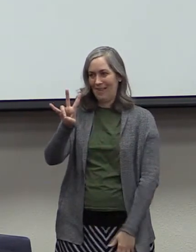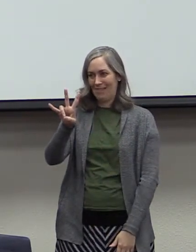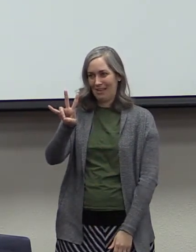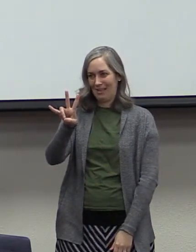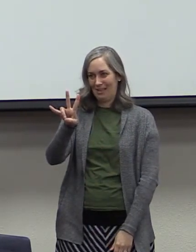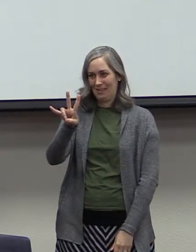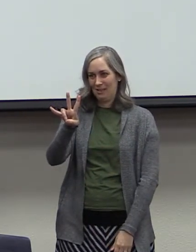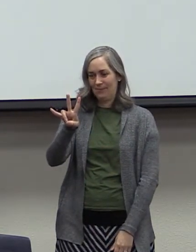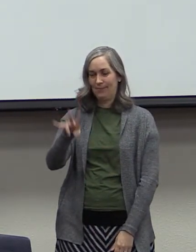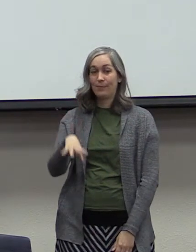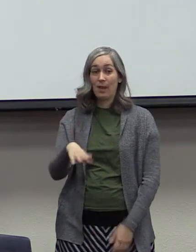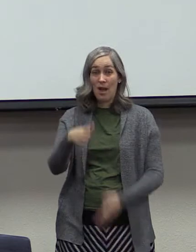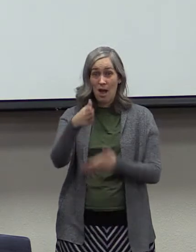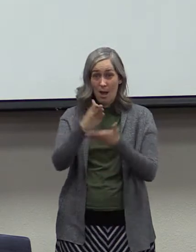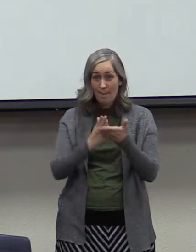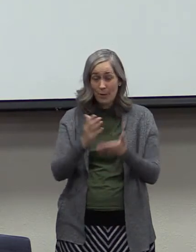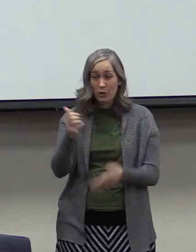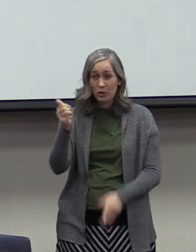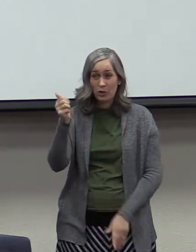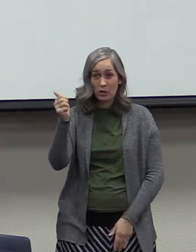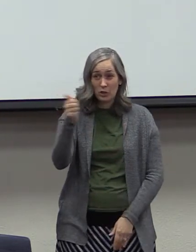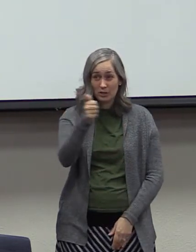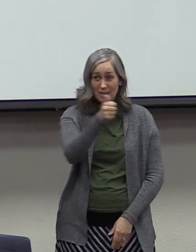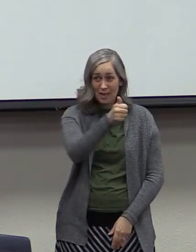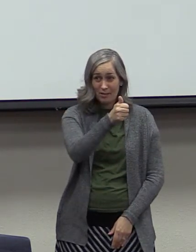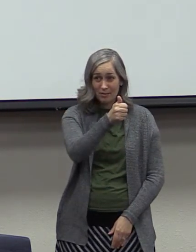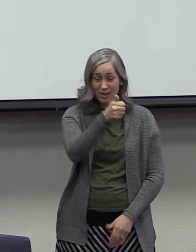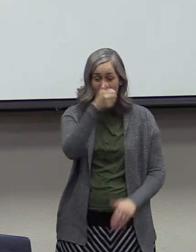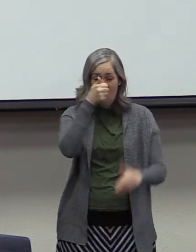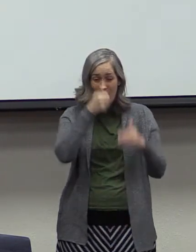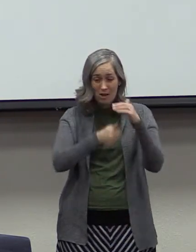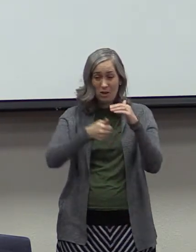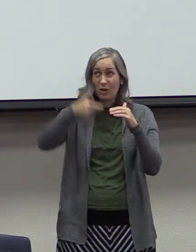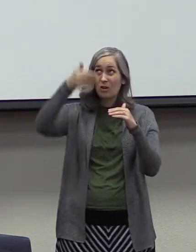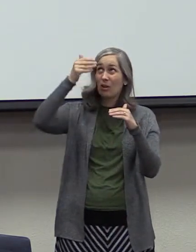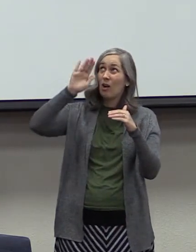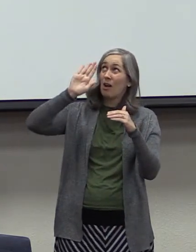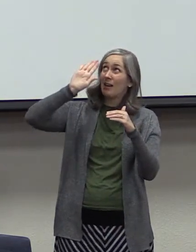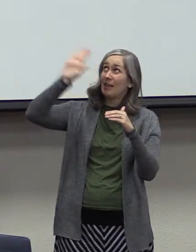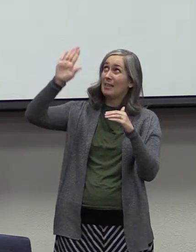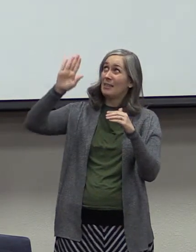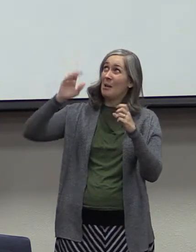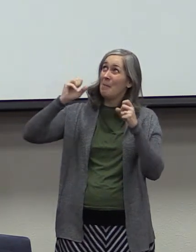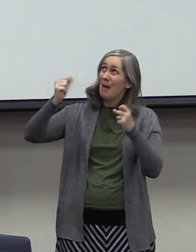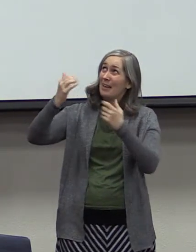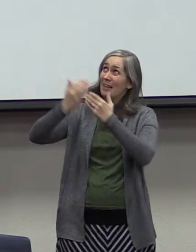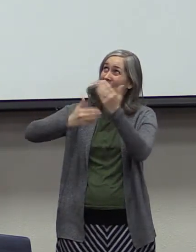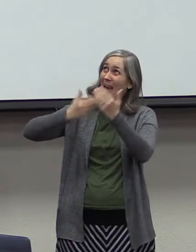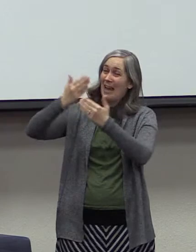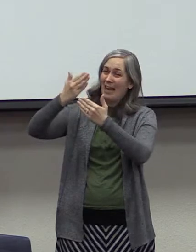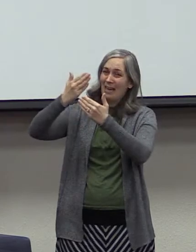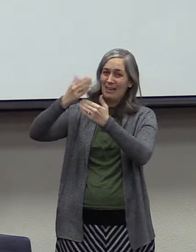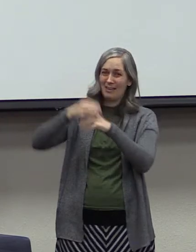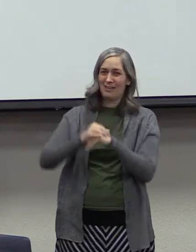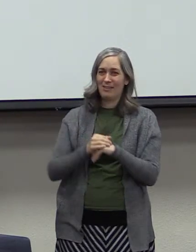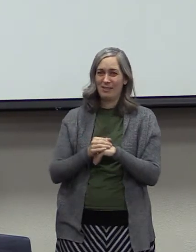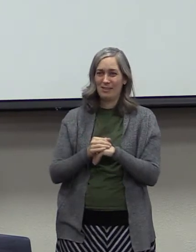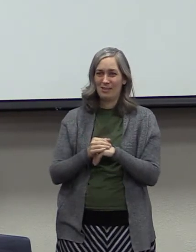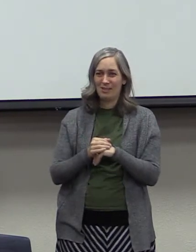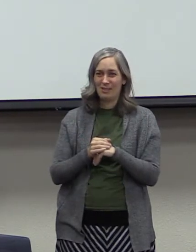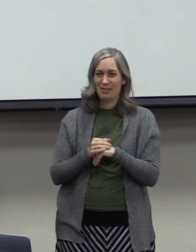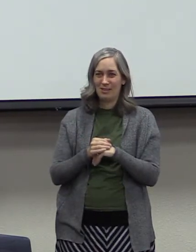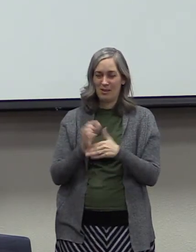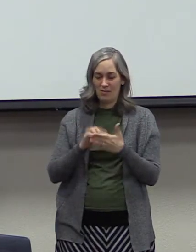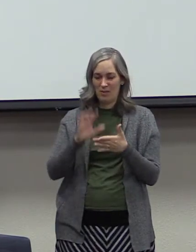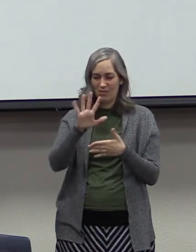said, "Humble yourself under the mighty hand of God." And prior to that, in verse 5, he had written, "God is